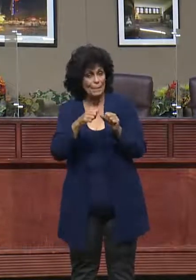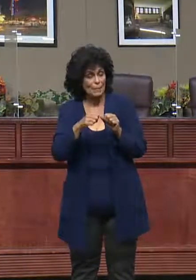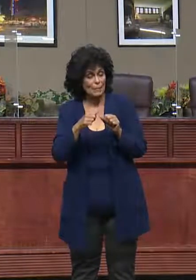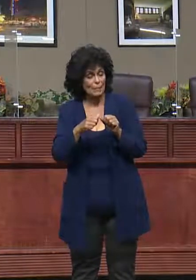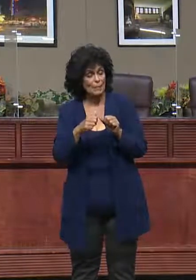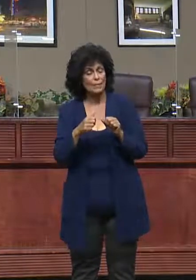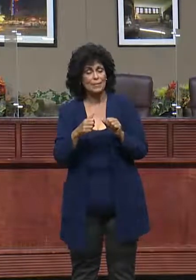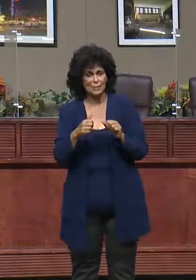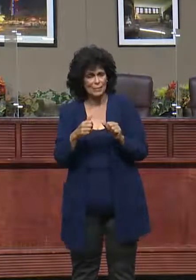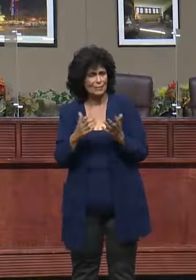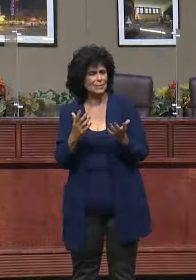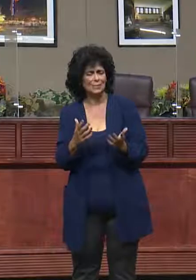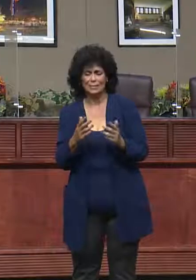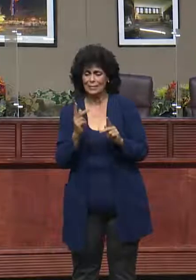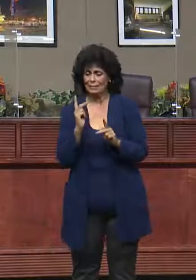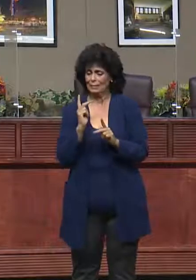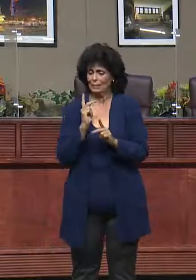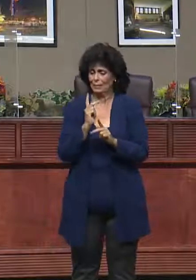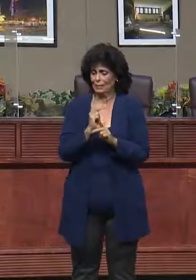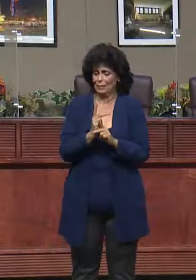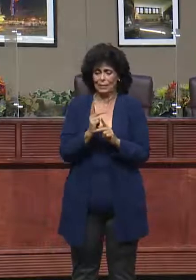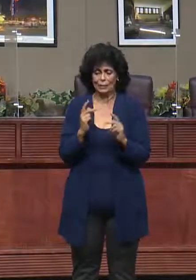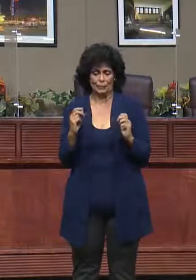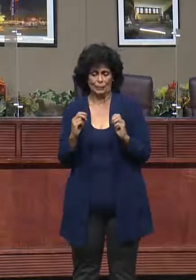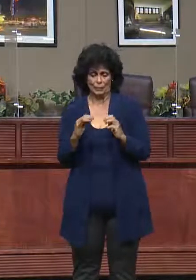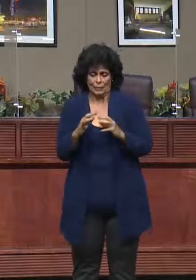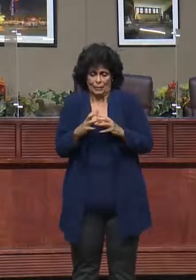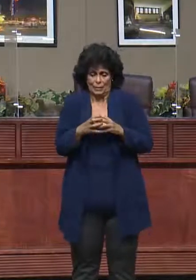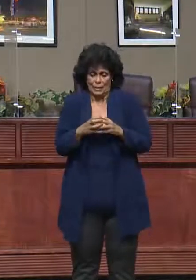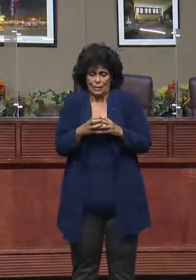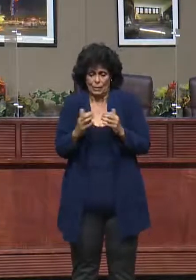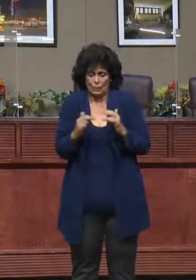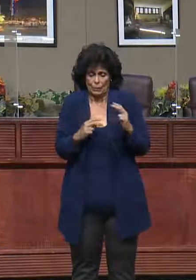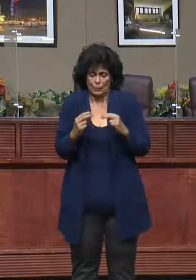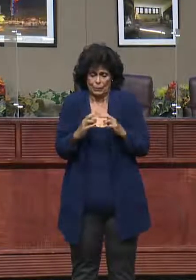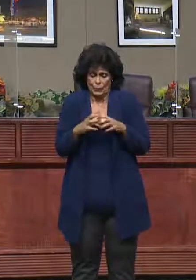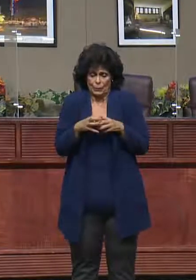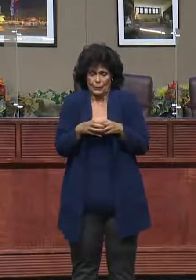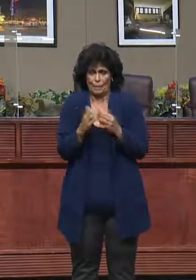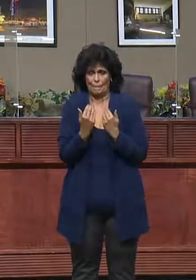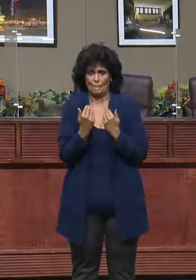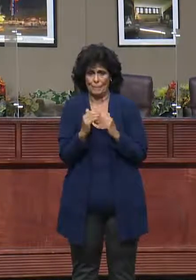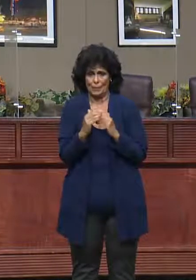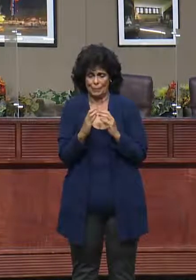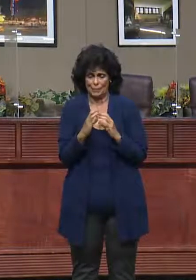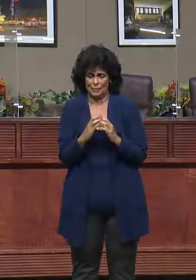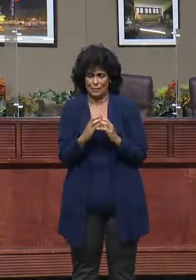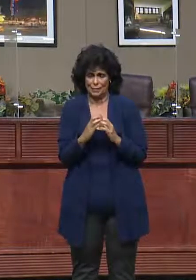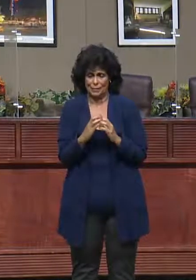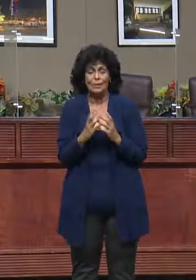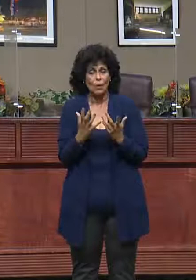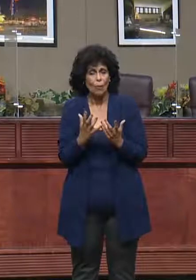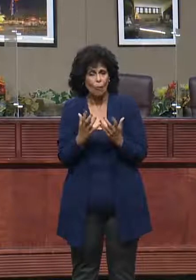to minimize your gatherings. We want to come out of this